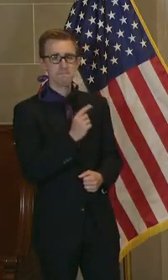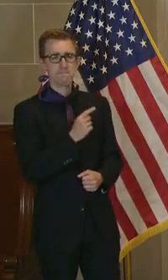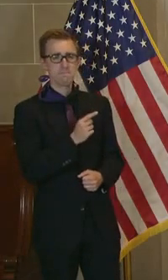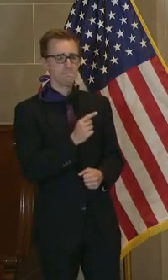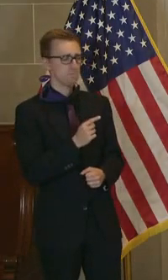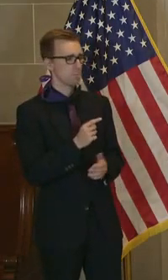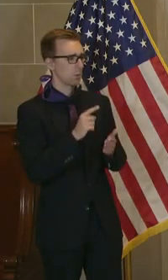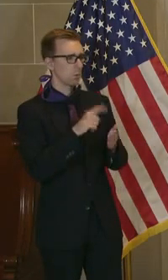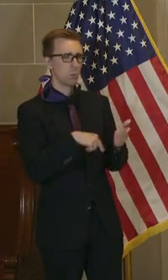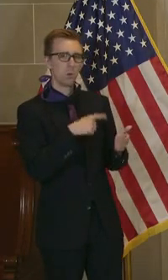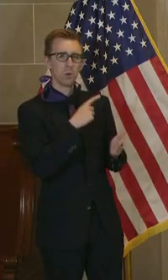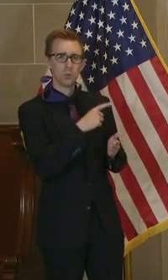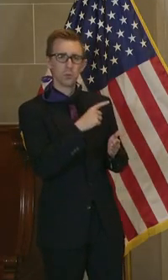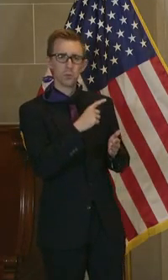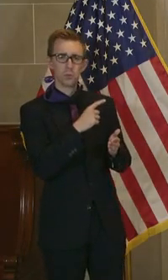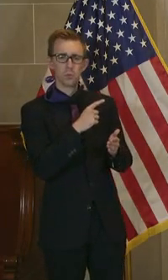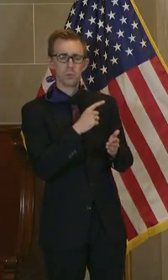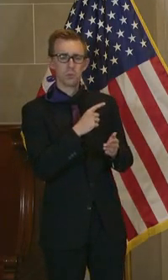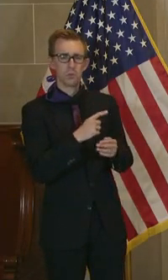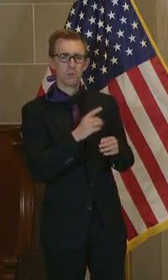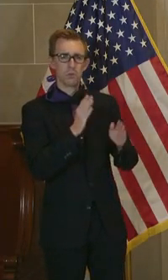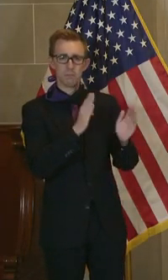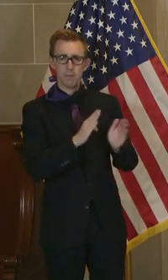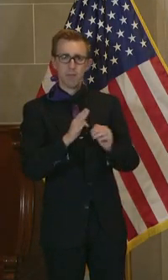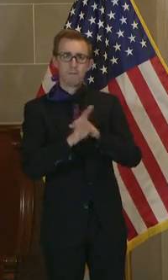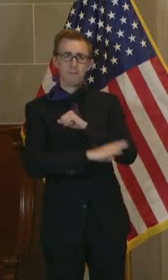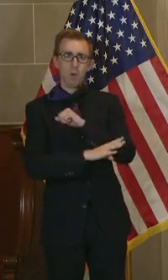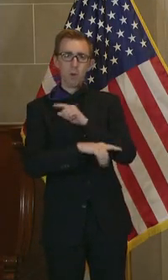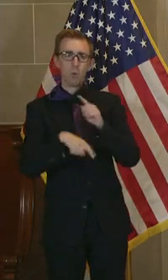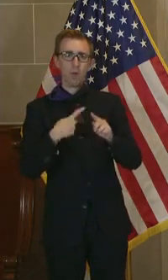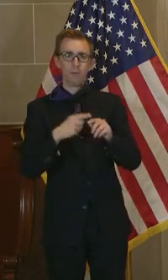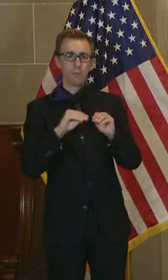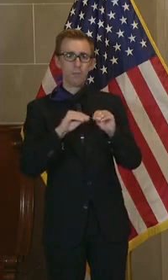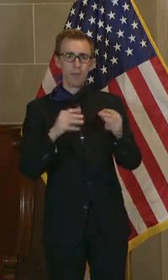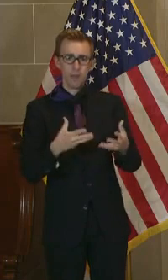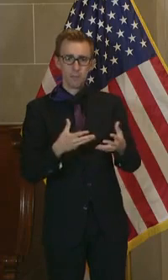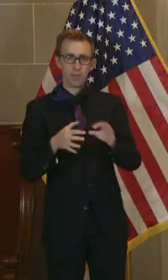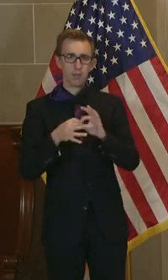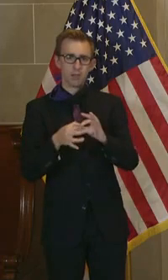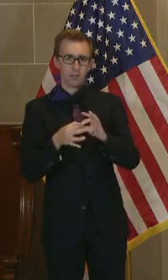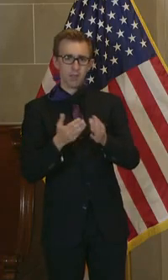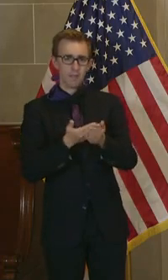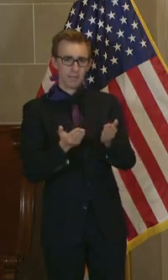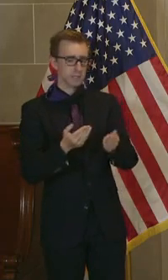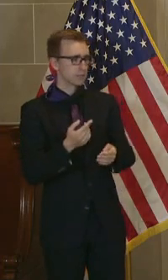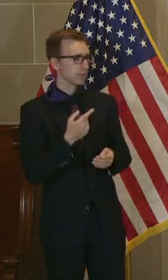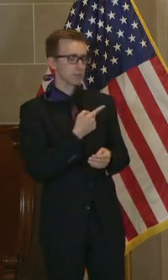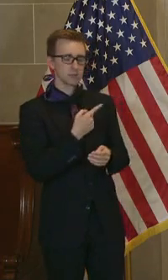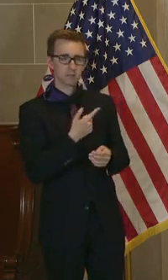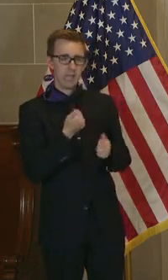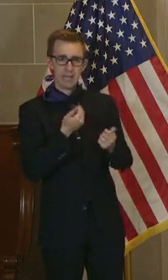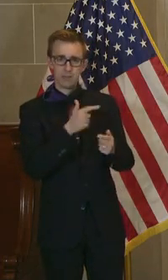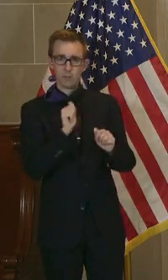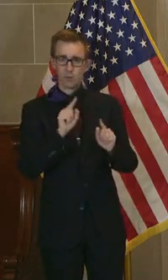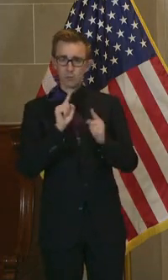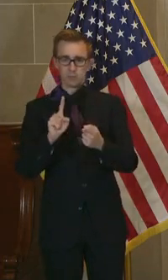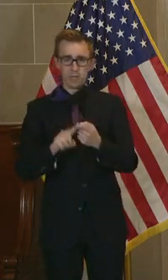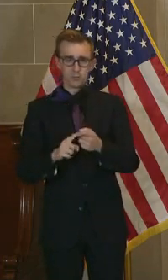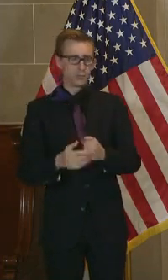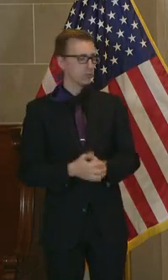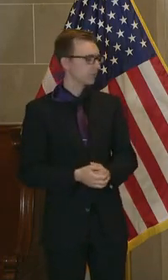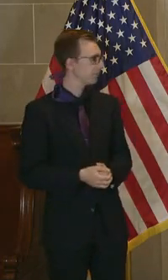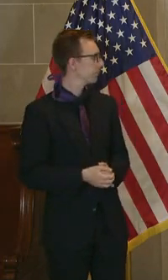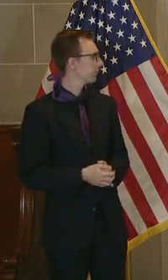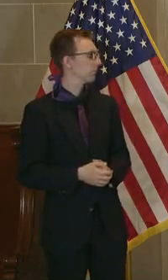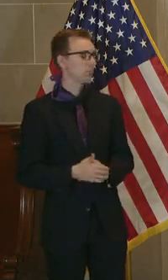What are you preparing for as a department in the fall when it comes to the pandemic, and is that any different than things you've had to respond to so far? So